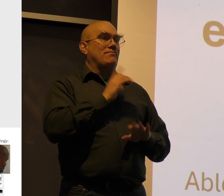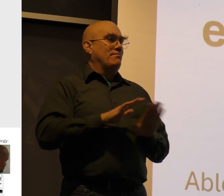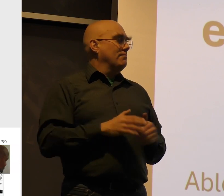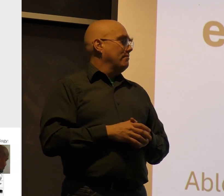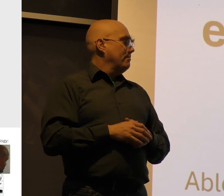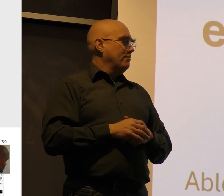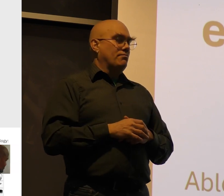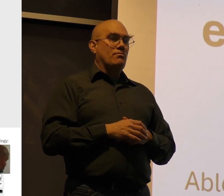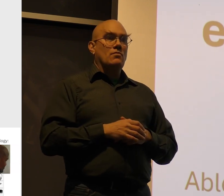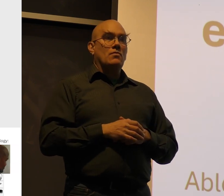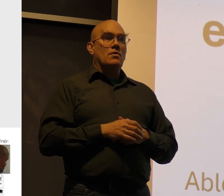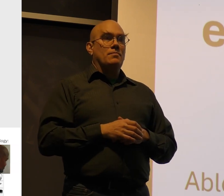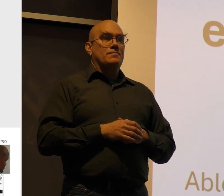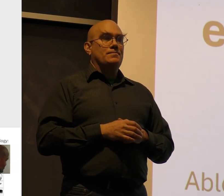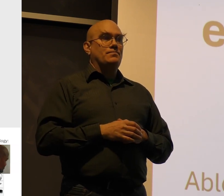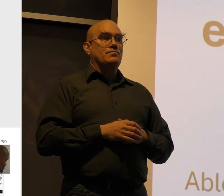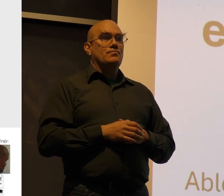more. Deaf is deaf.